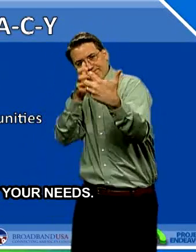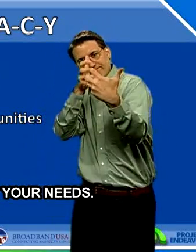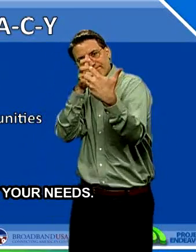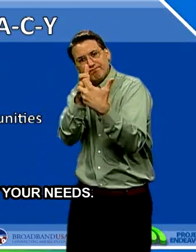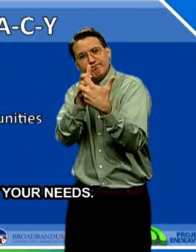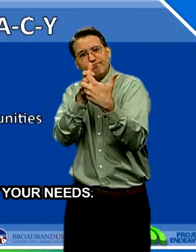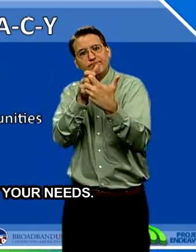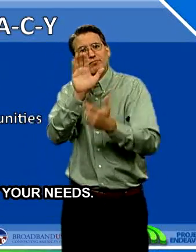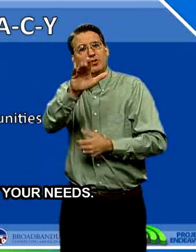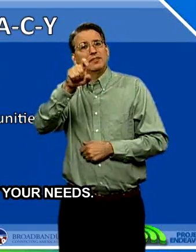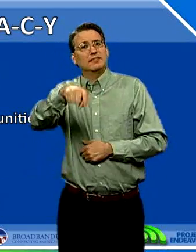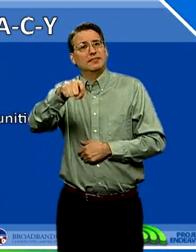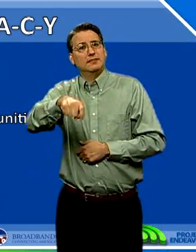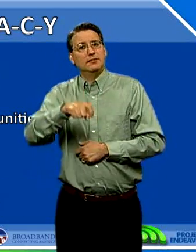your needs.